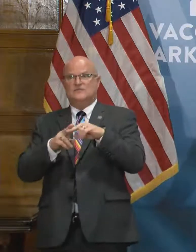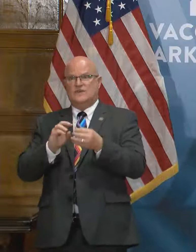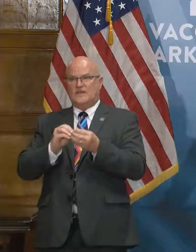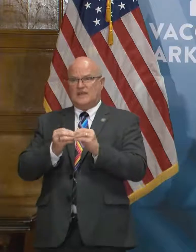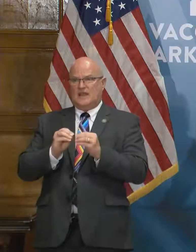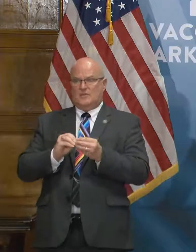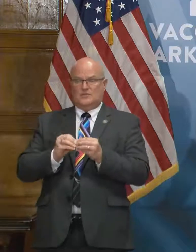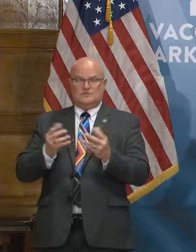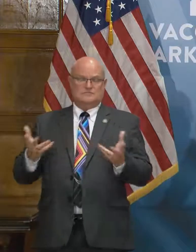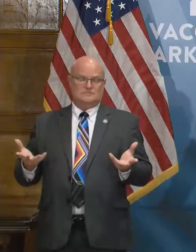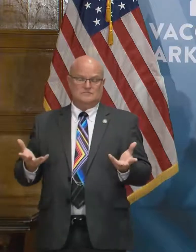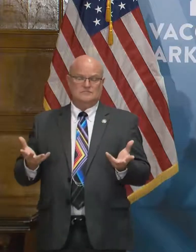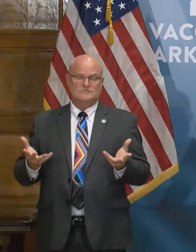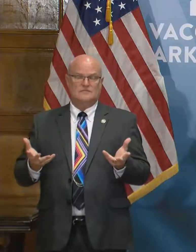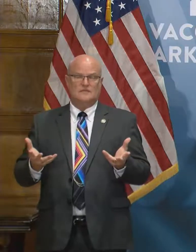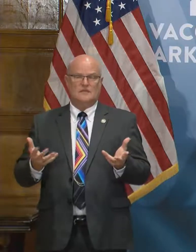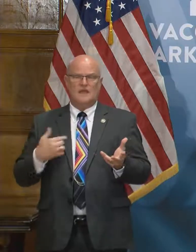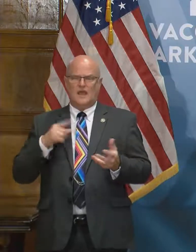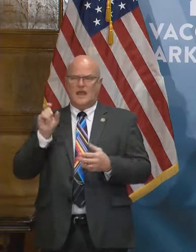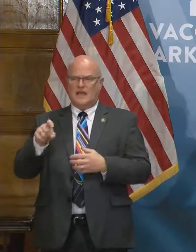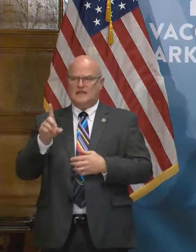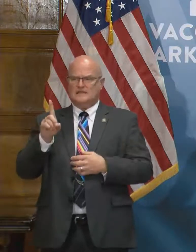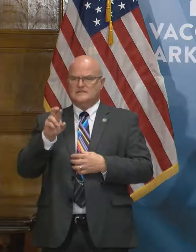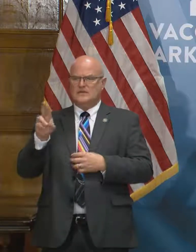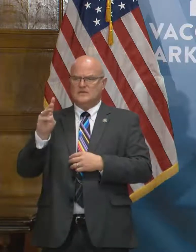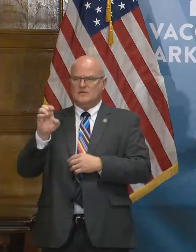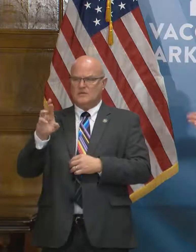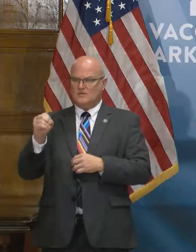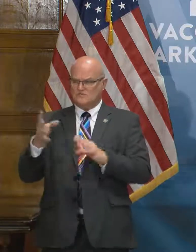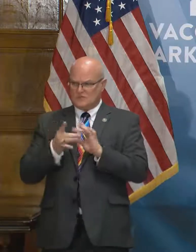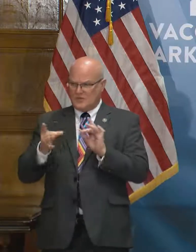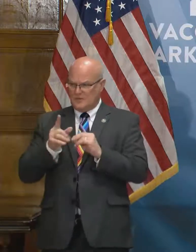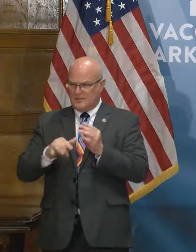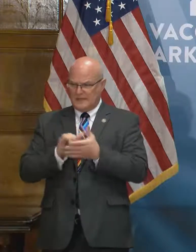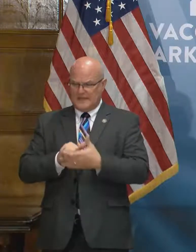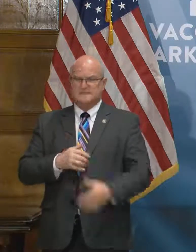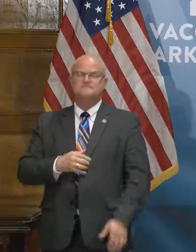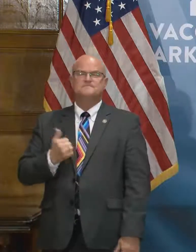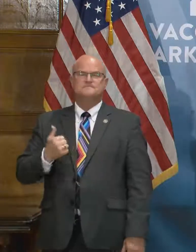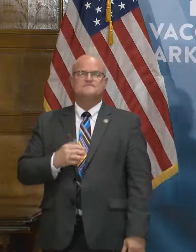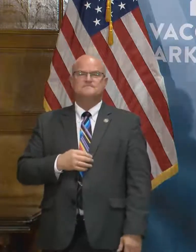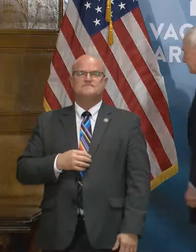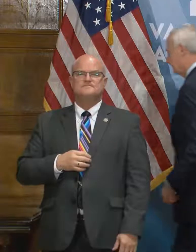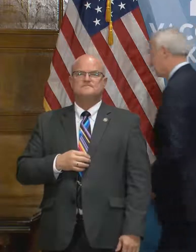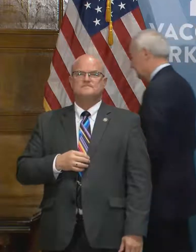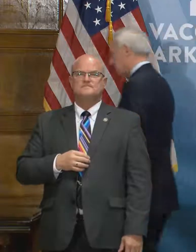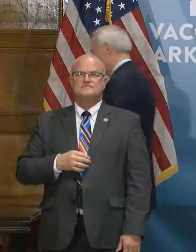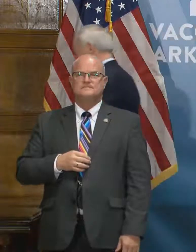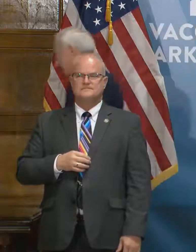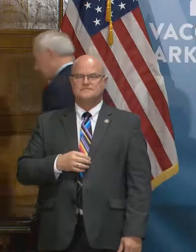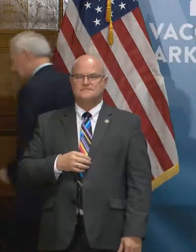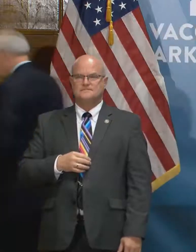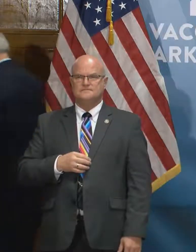the caseload. Let me ask Dr. Romero if you would want to comment on that.